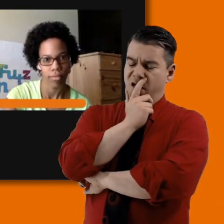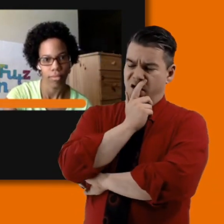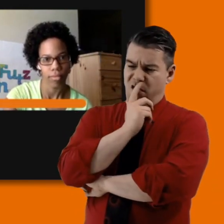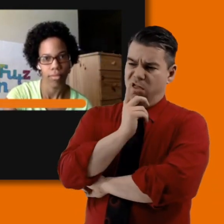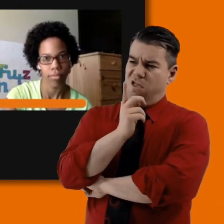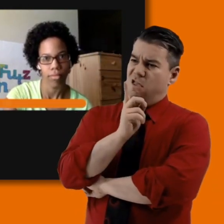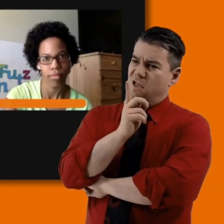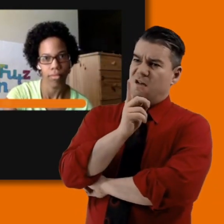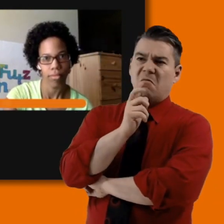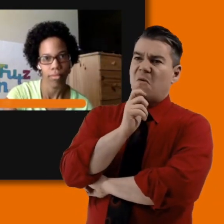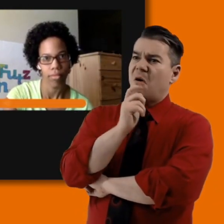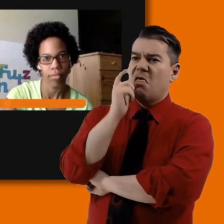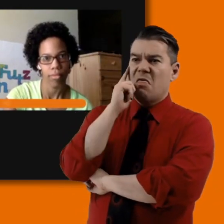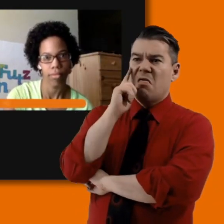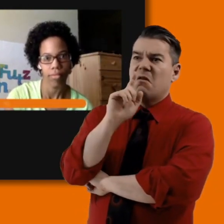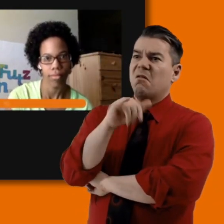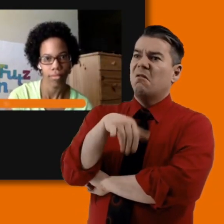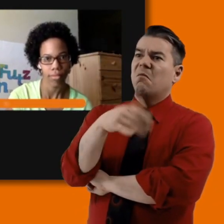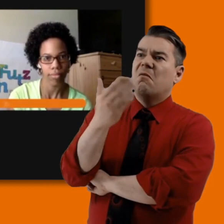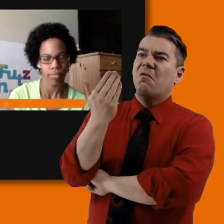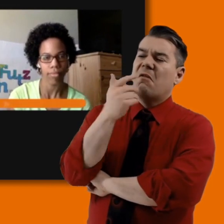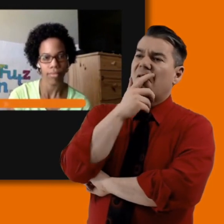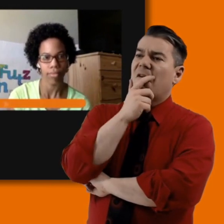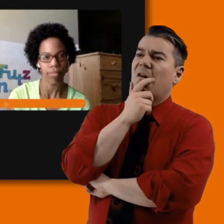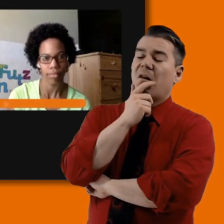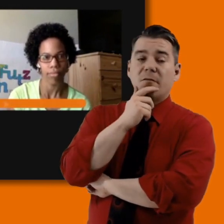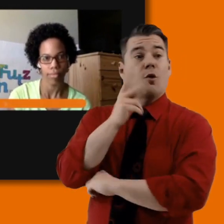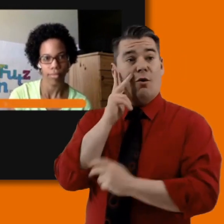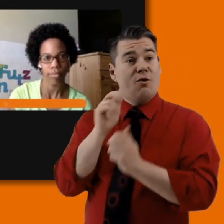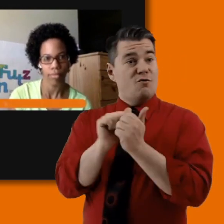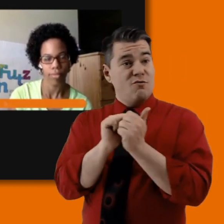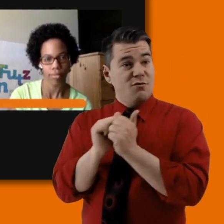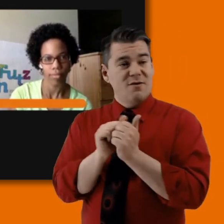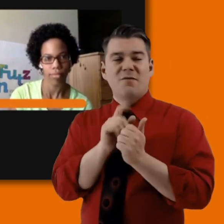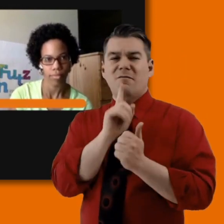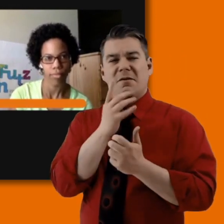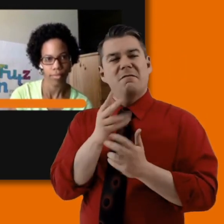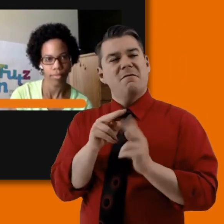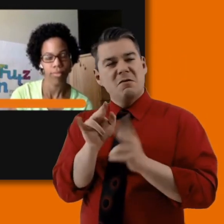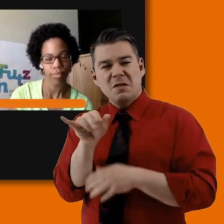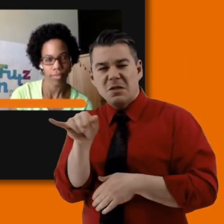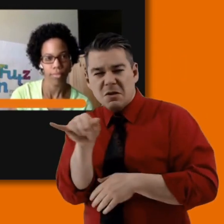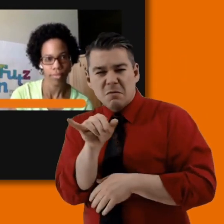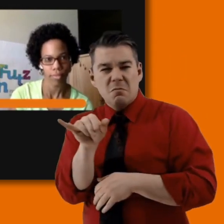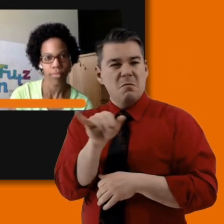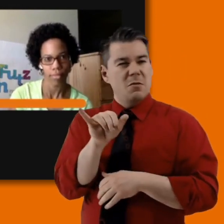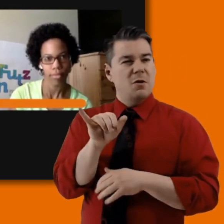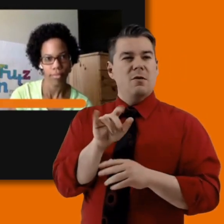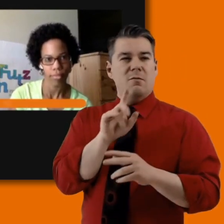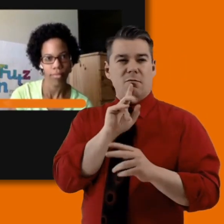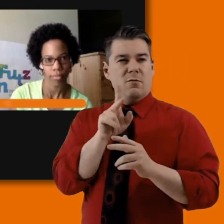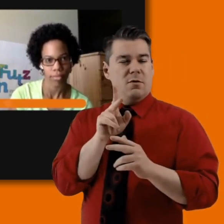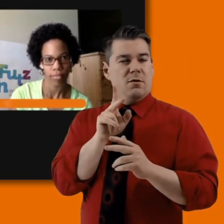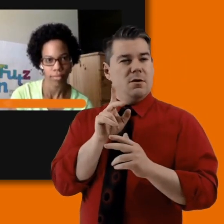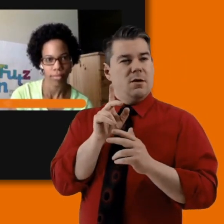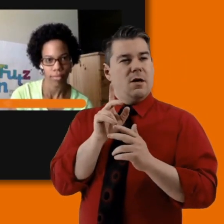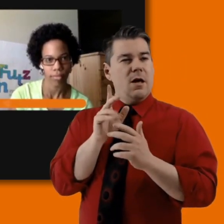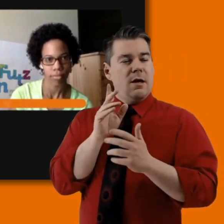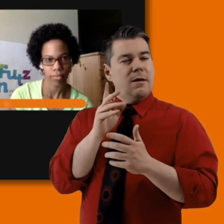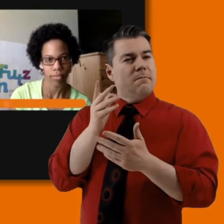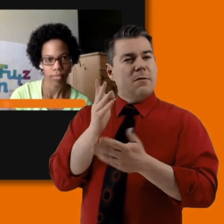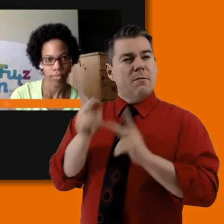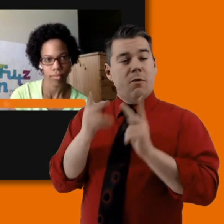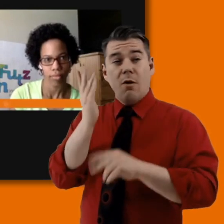thought of it like that. So when you actually look at them together, they're very similar in the fact that they really get to things that people might not